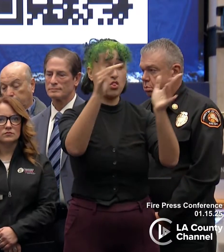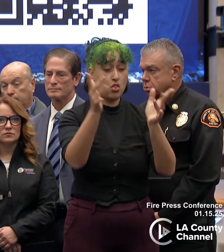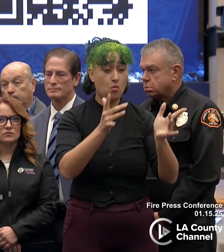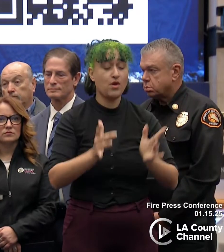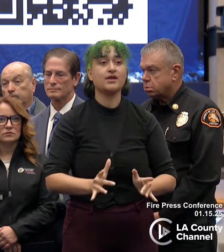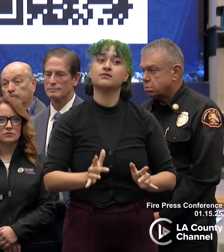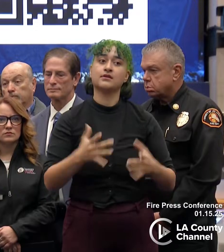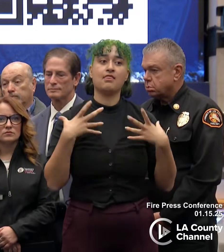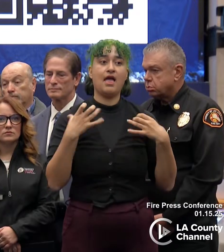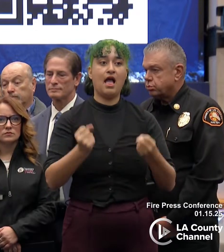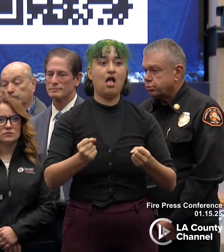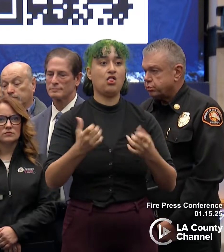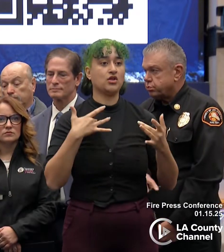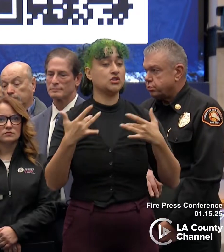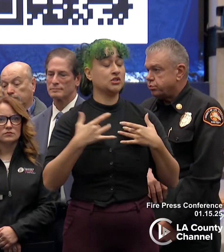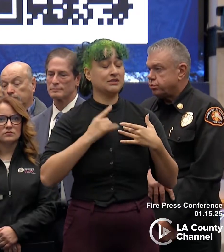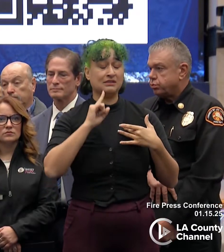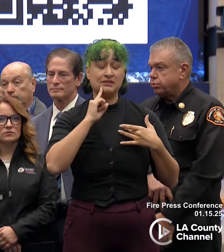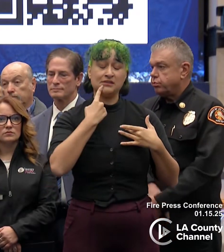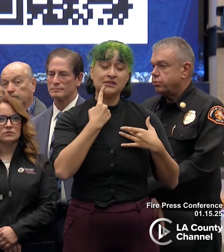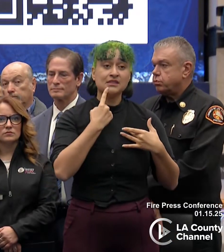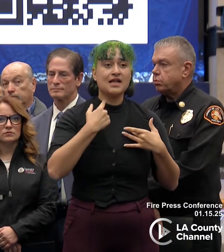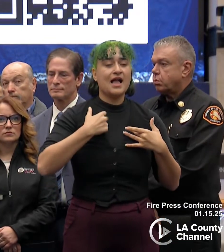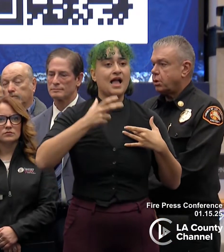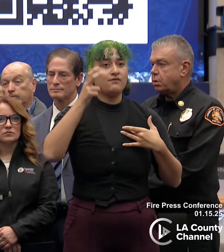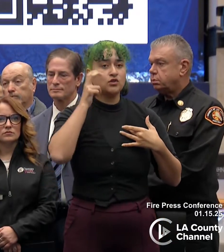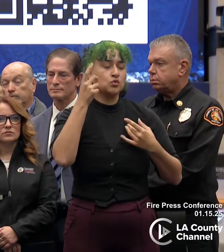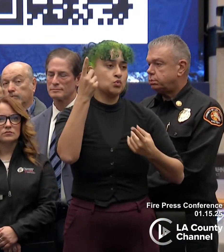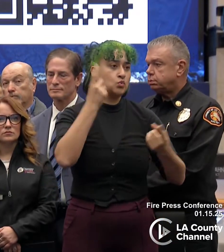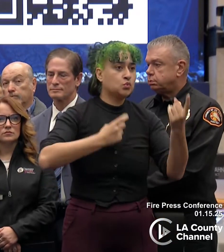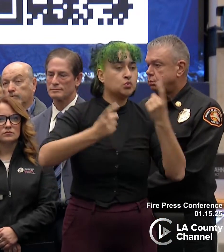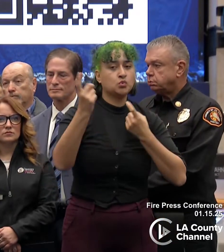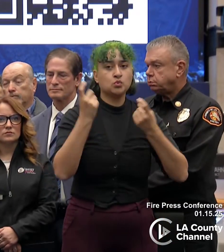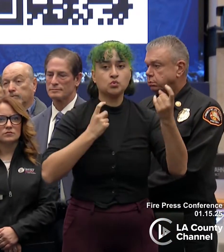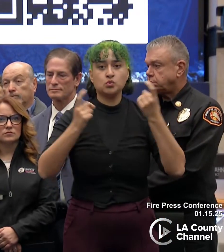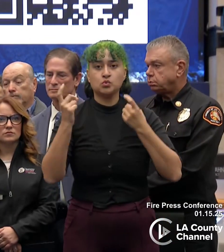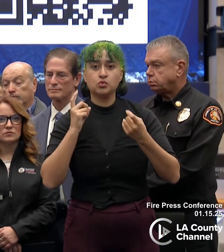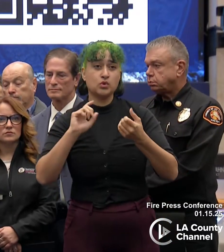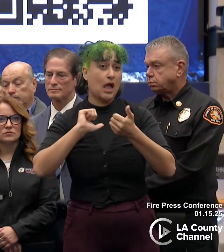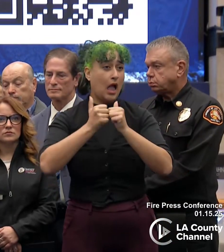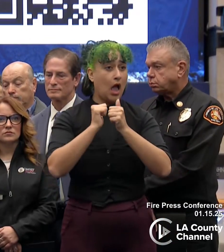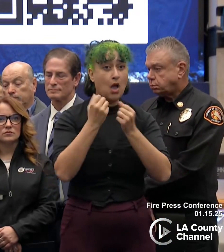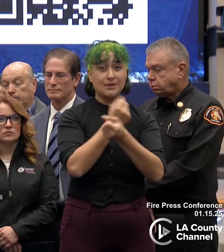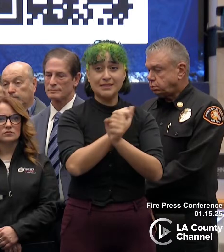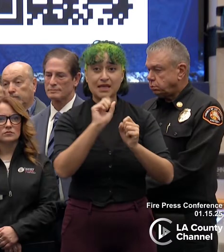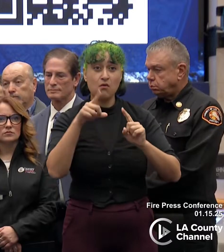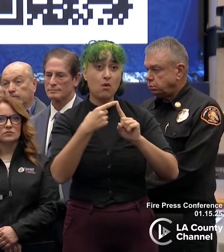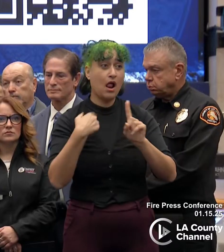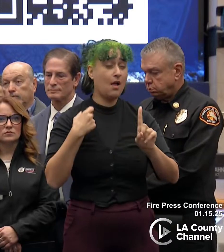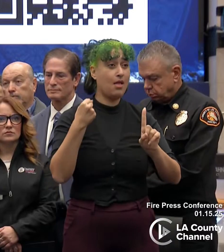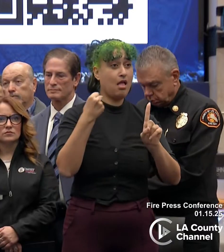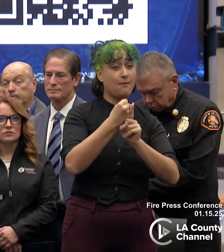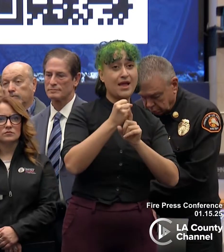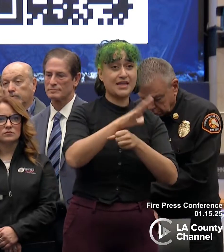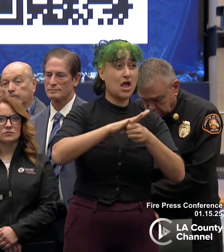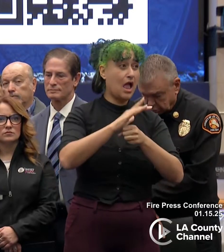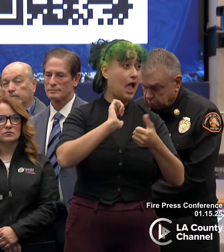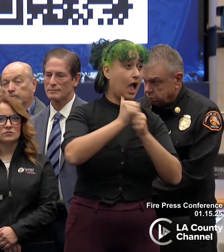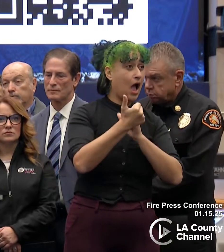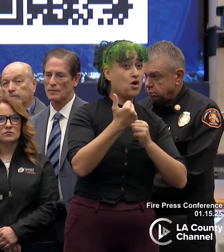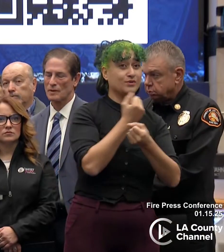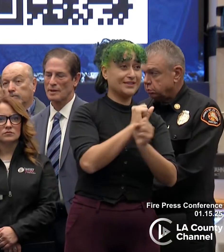concerns are serious. I've heard many questions about how to be safe when you're around an impacted area.